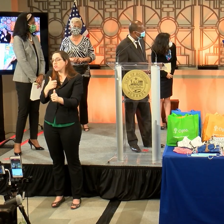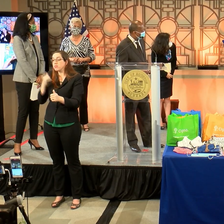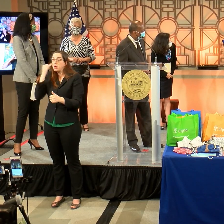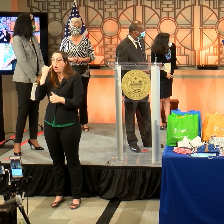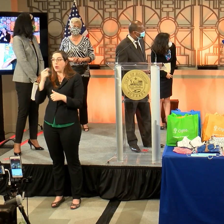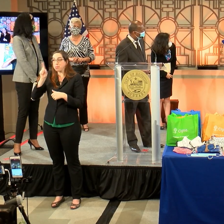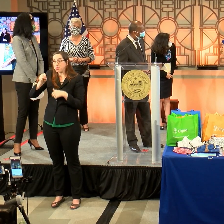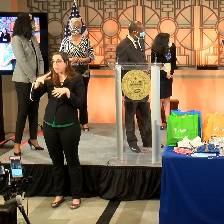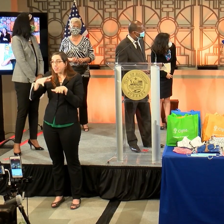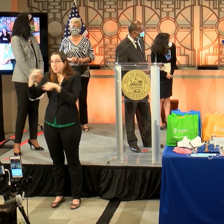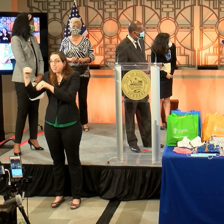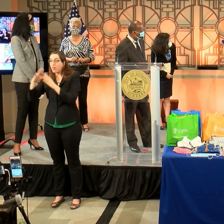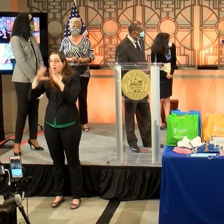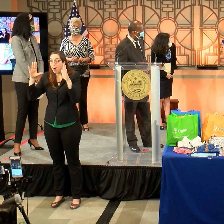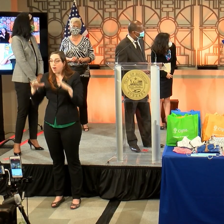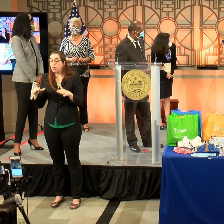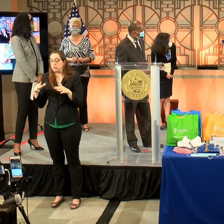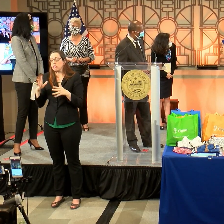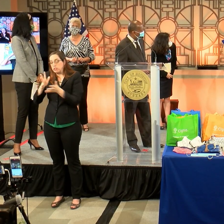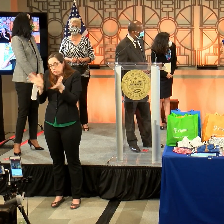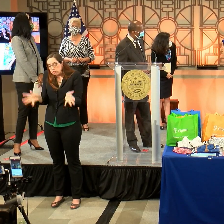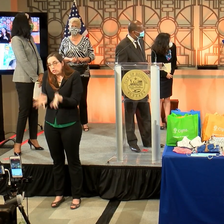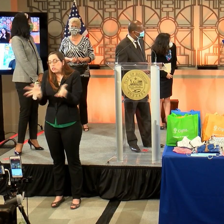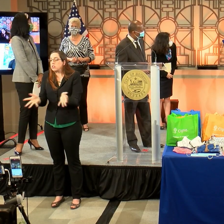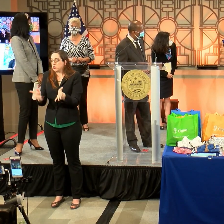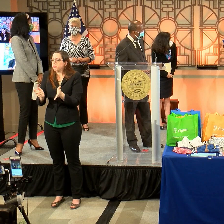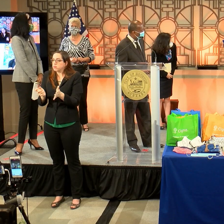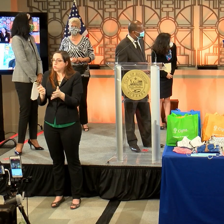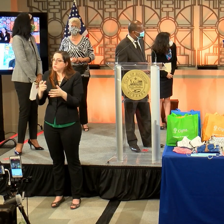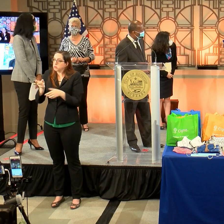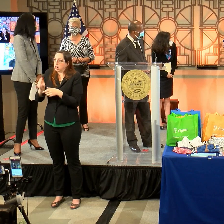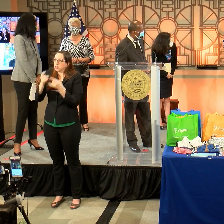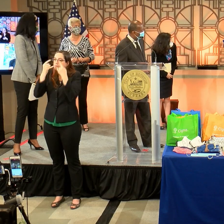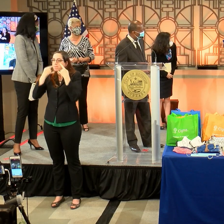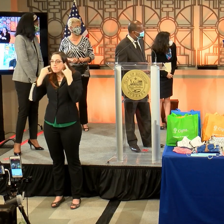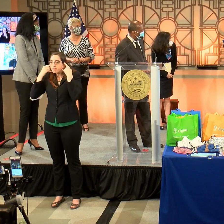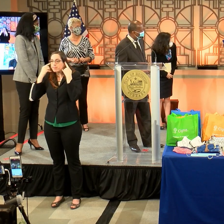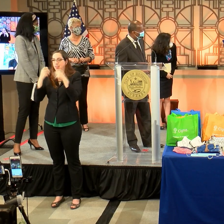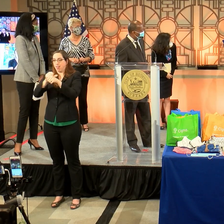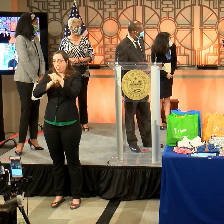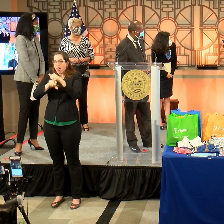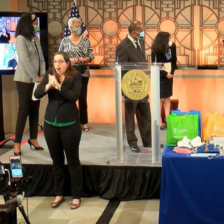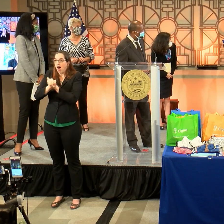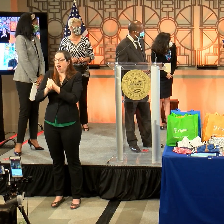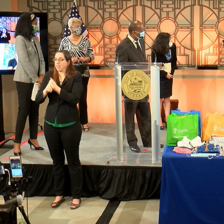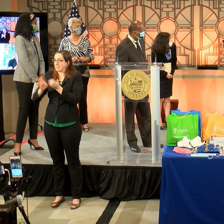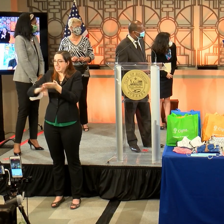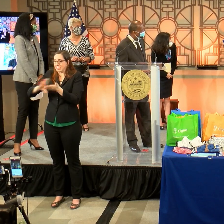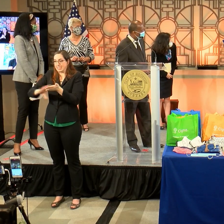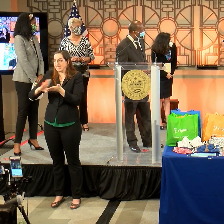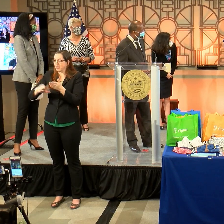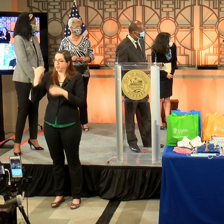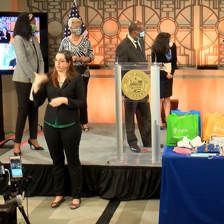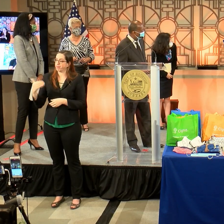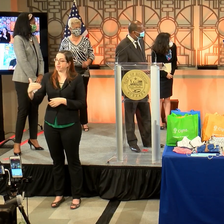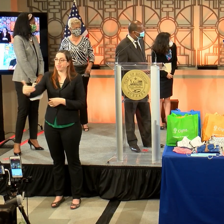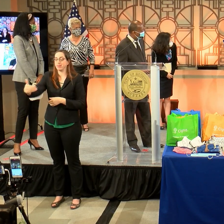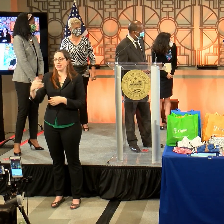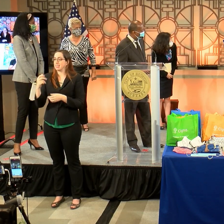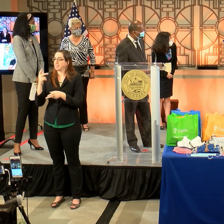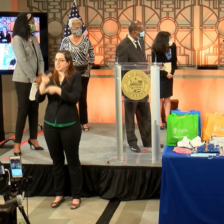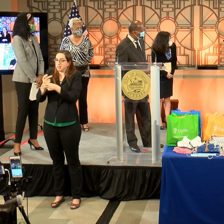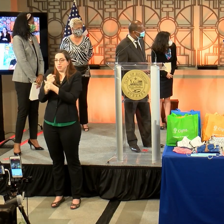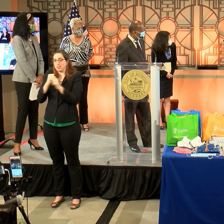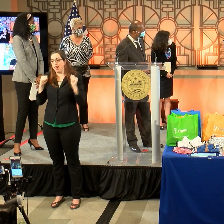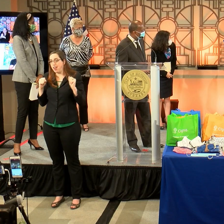to leave the house, I would really strongly suggest that you mask up and glove up and just sanitize on a regular, man, and just stay safe